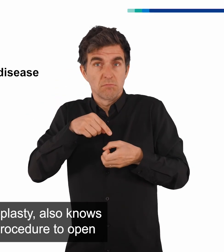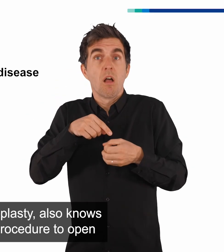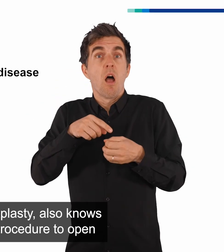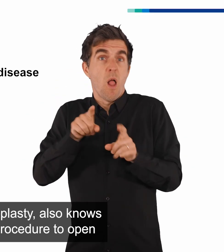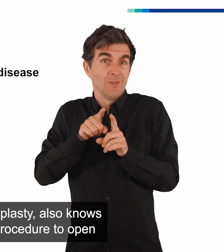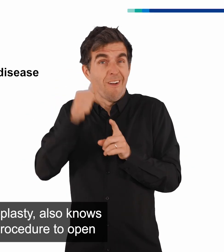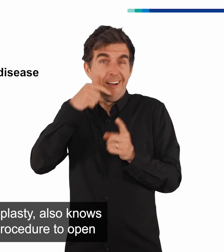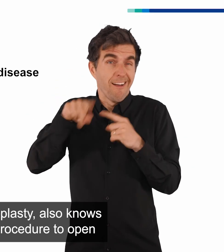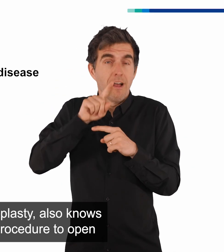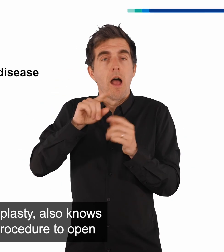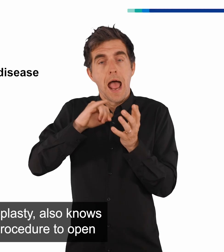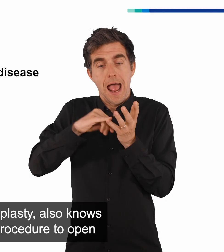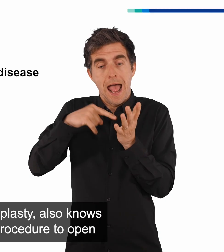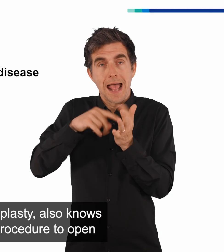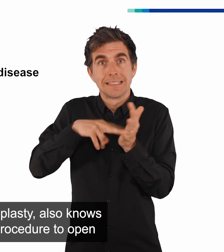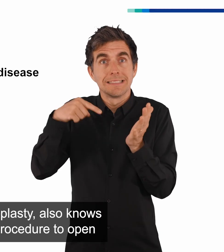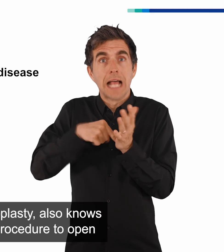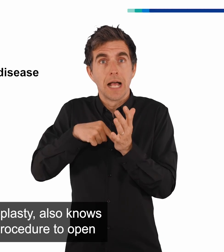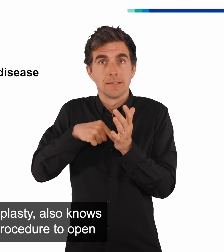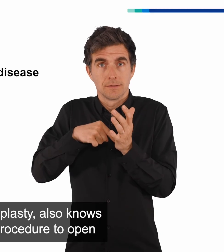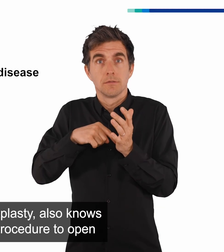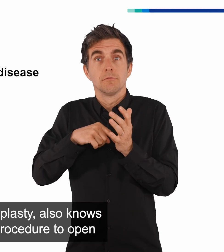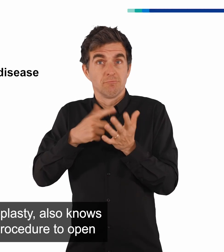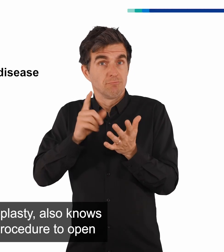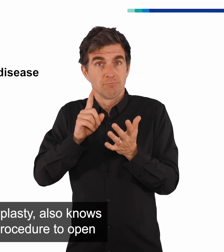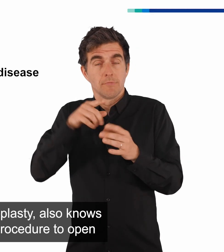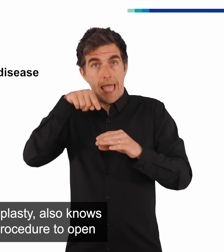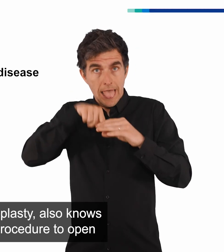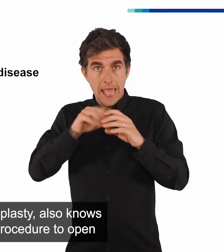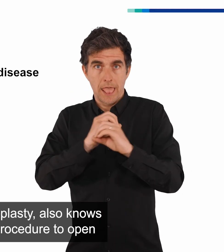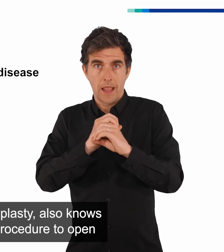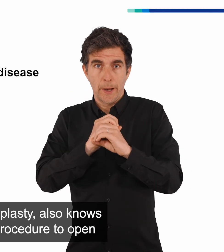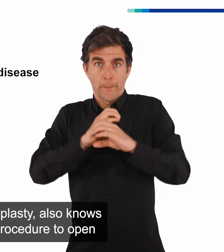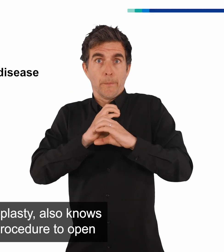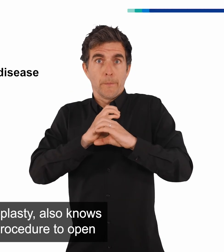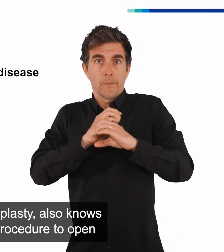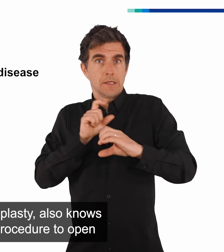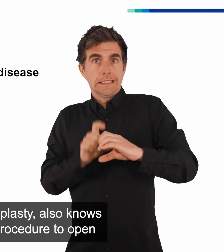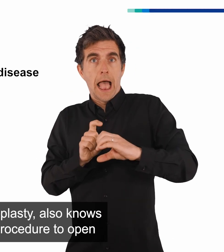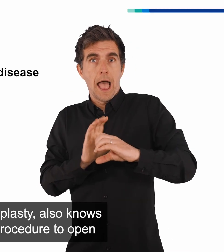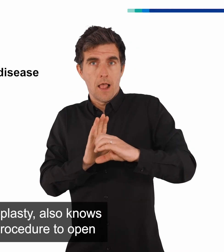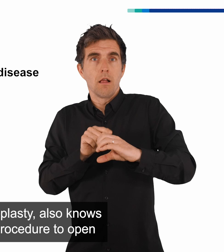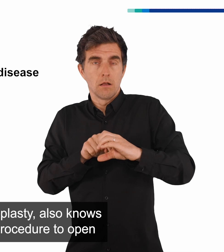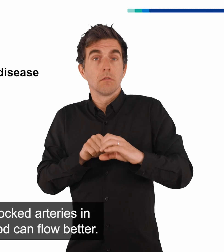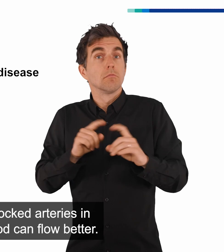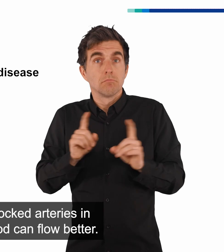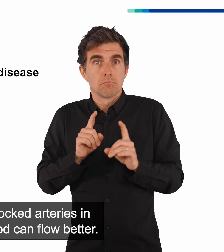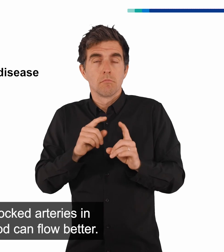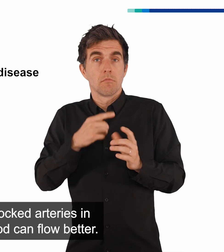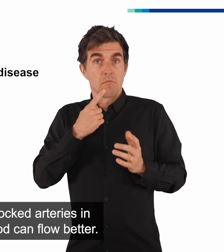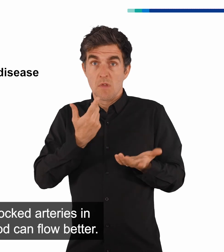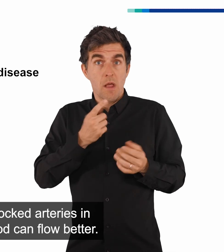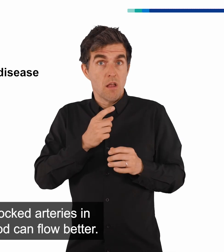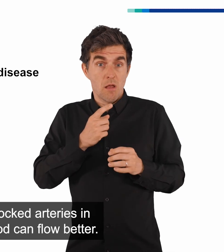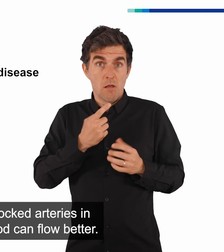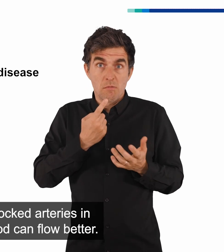so blood can flow better. This is how it is done. A thin tube called a catheter with a balloon on the end